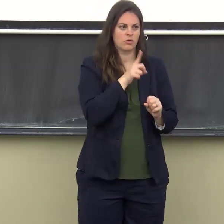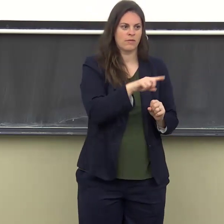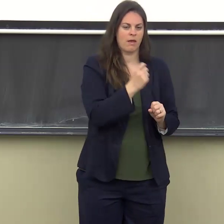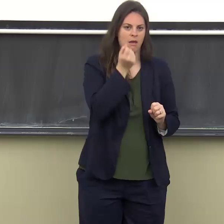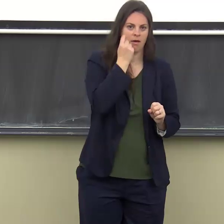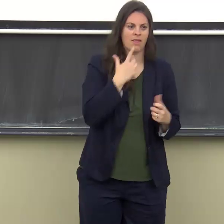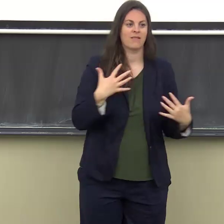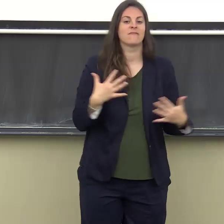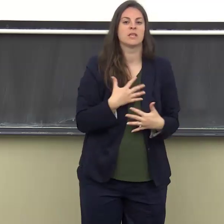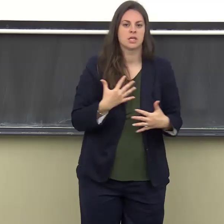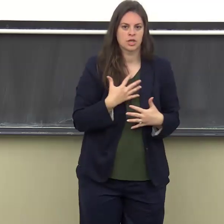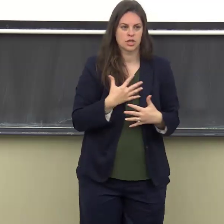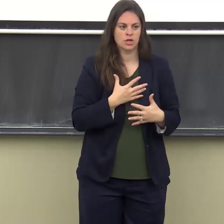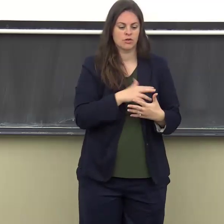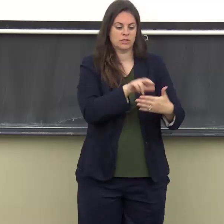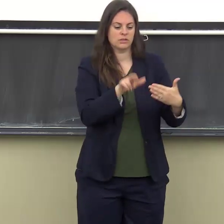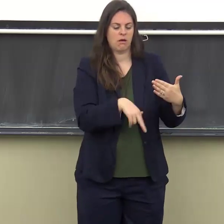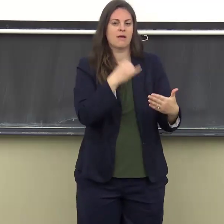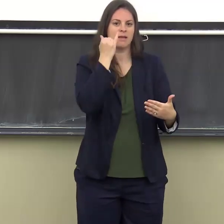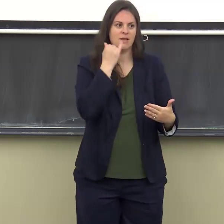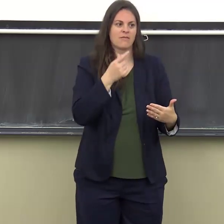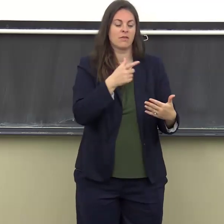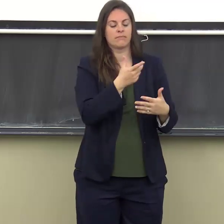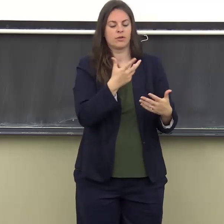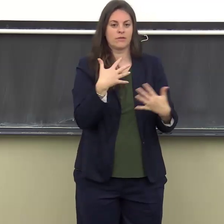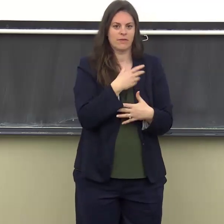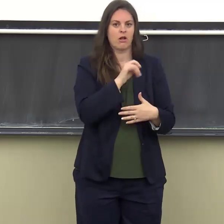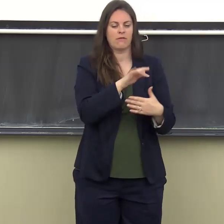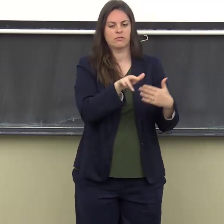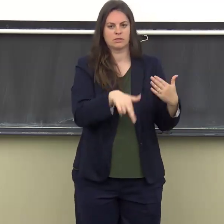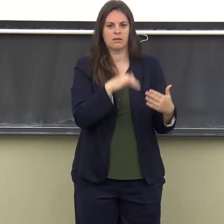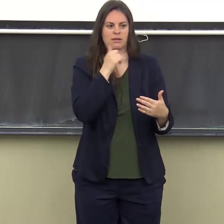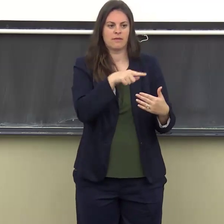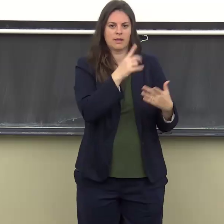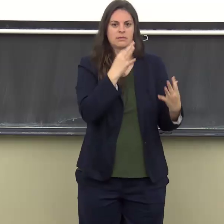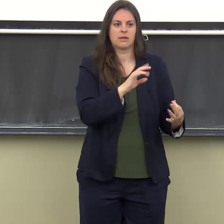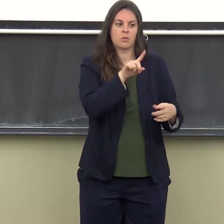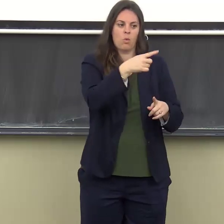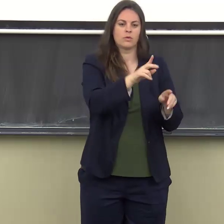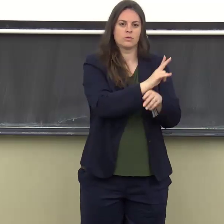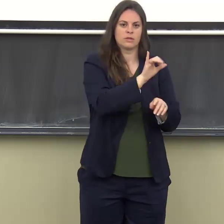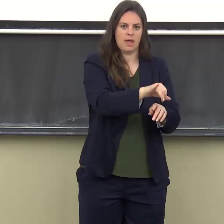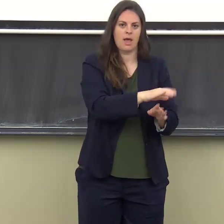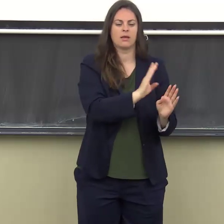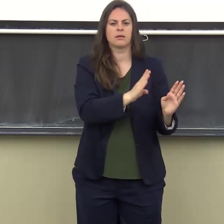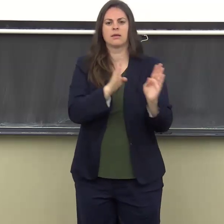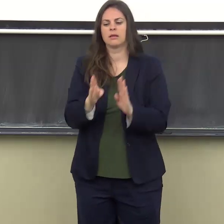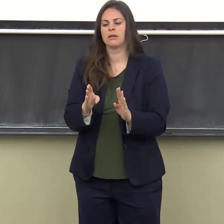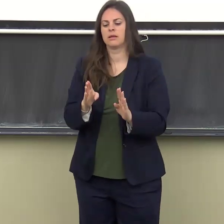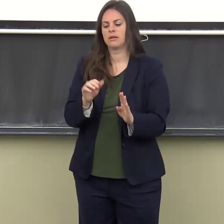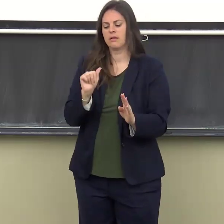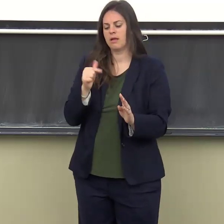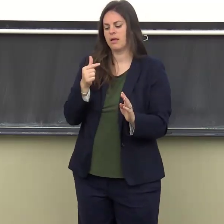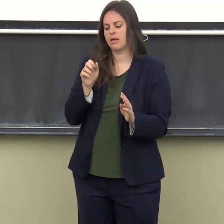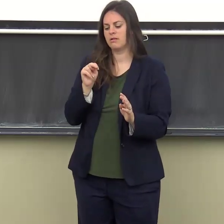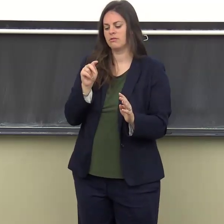think it is case dependent a bit. And the other point I wanted to raise, just in response to the agentic conversation, and it speaks a